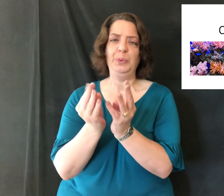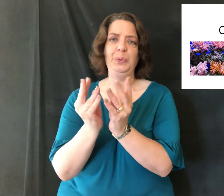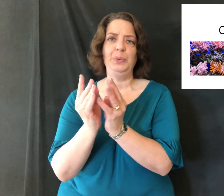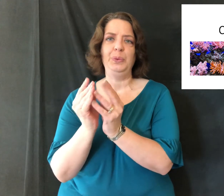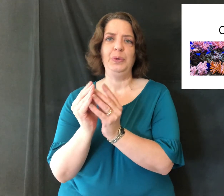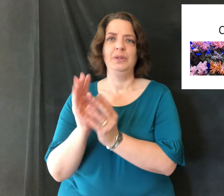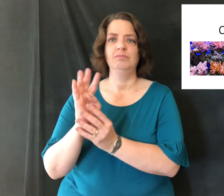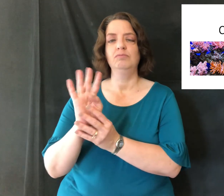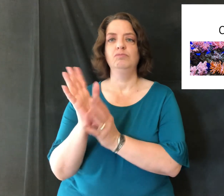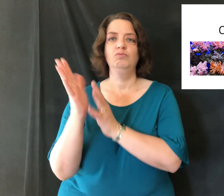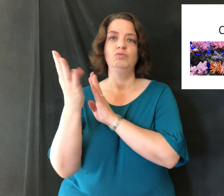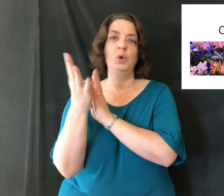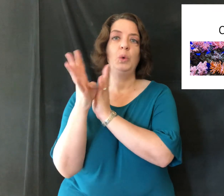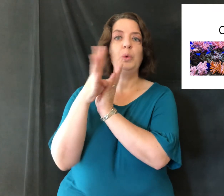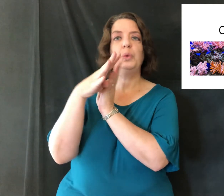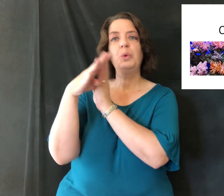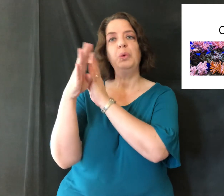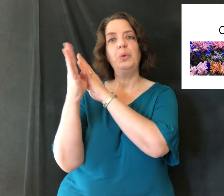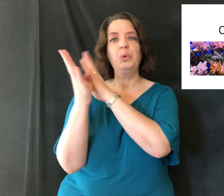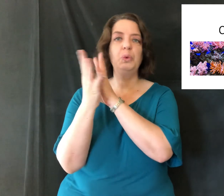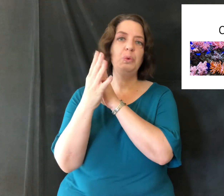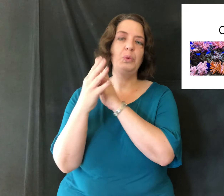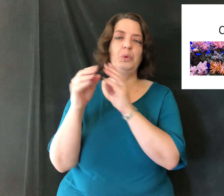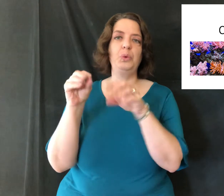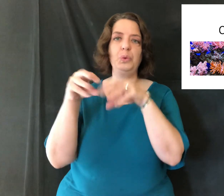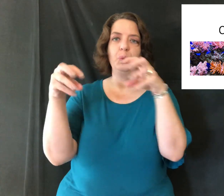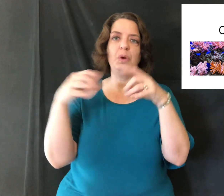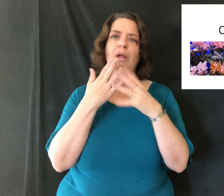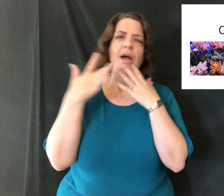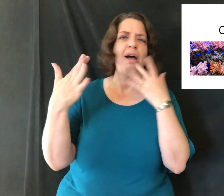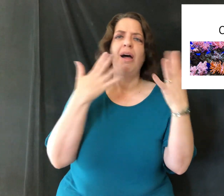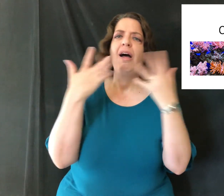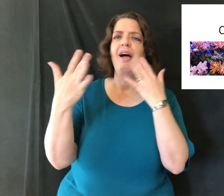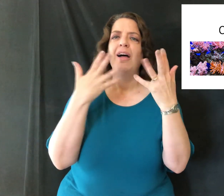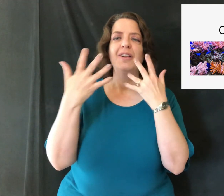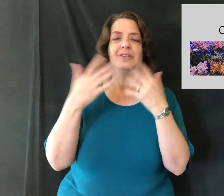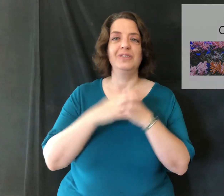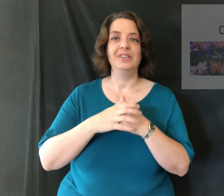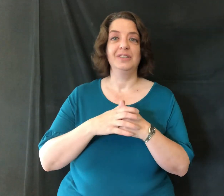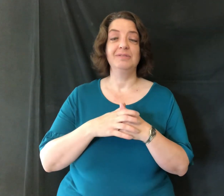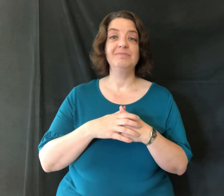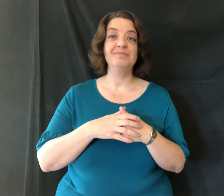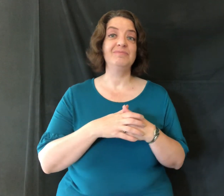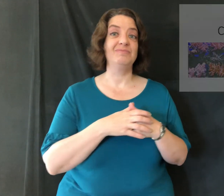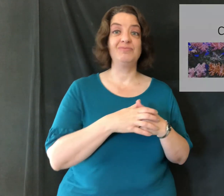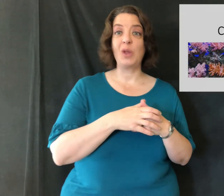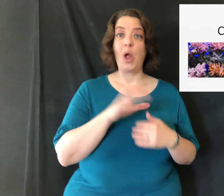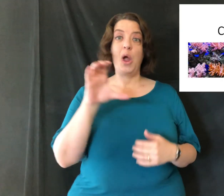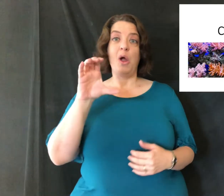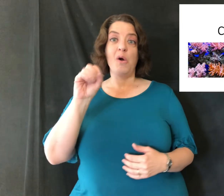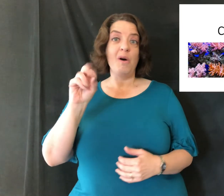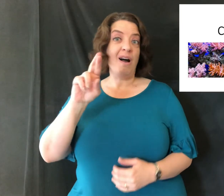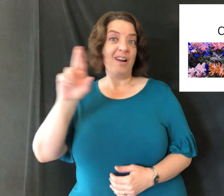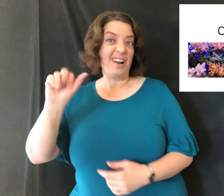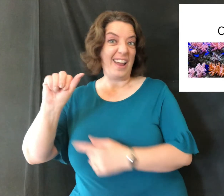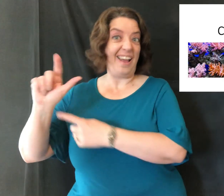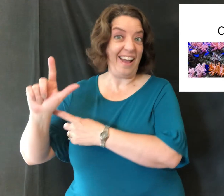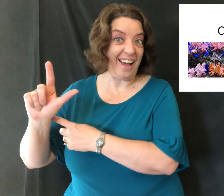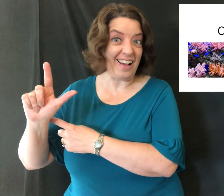and plants, and here's what they look like with fins and shapes and all sorts of colors. Meanwhile, a